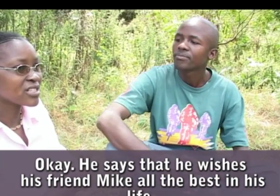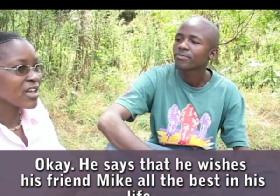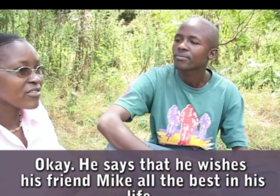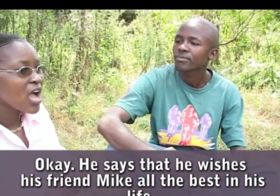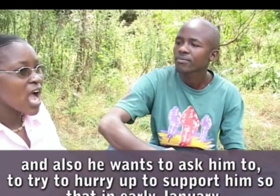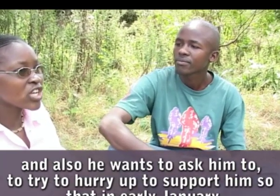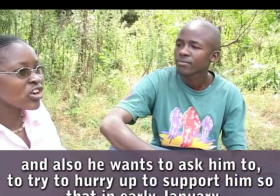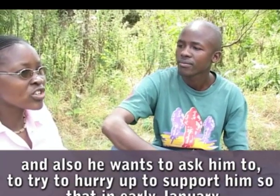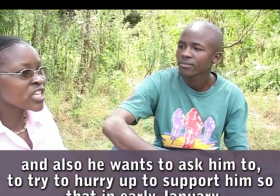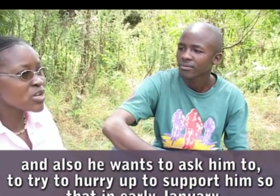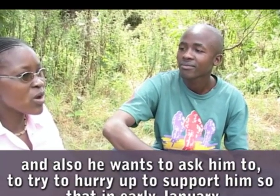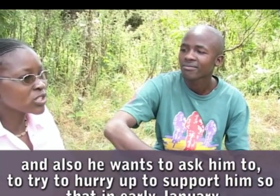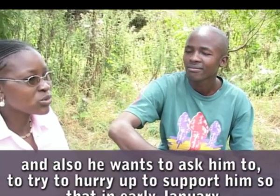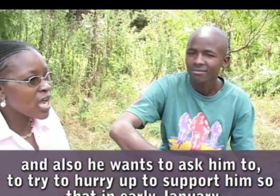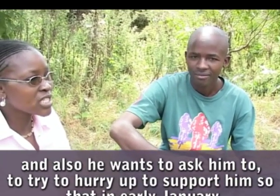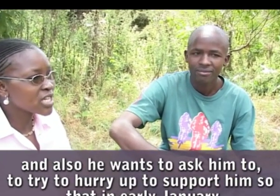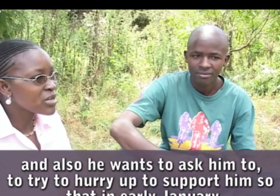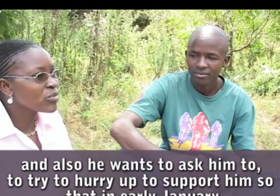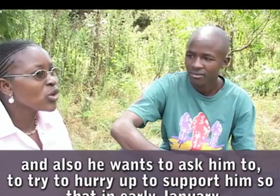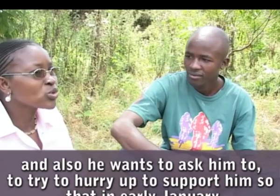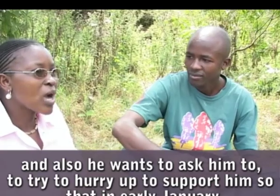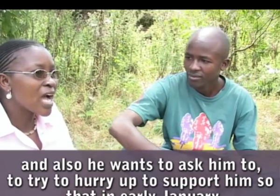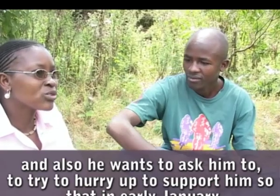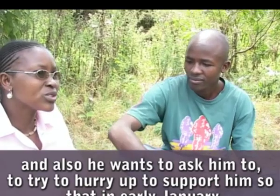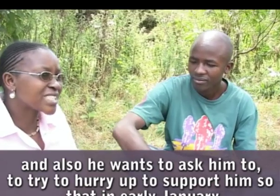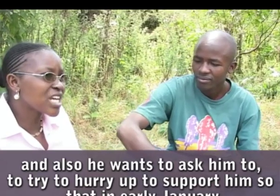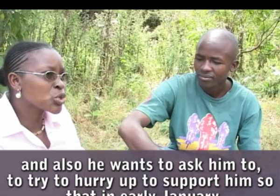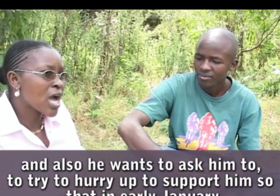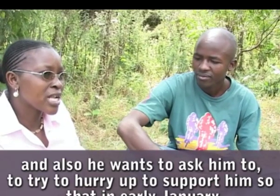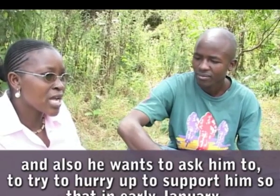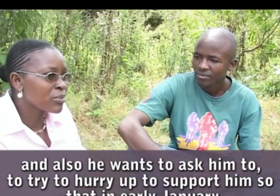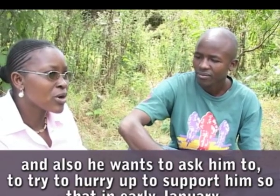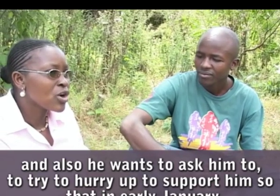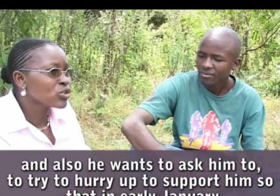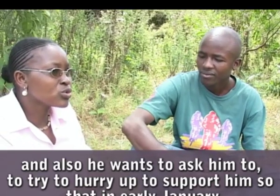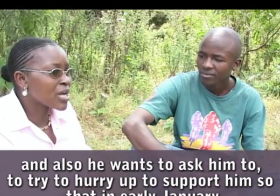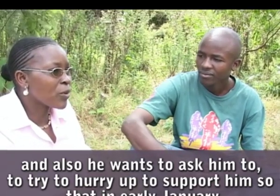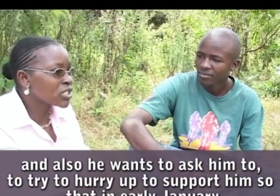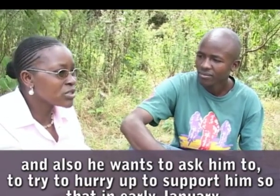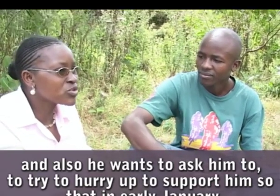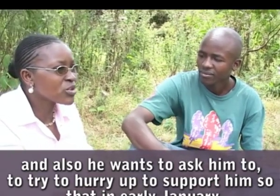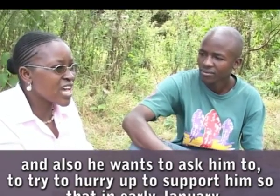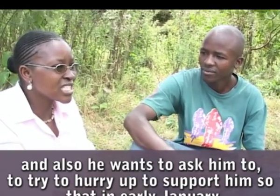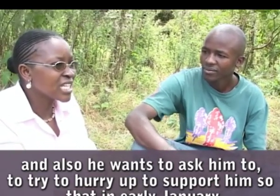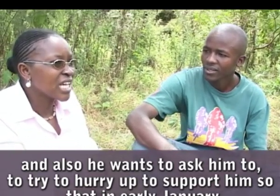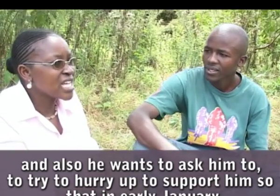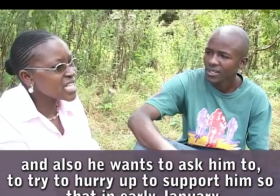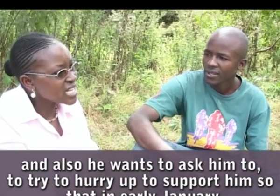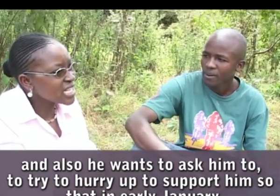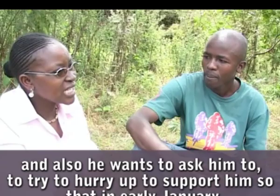life, and also he wants to ask him to try to hurry up to support him so that in